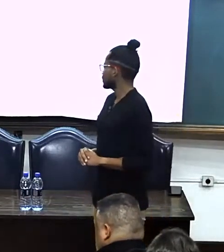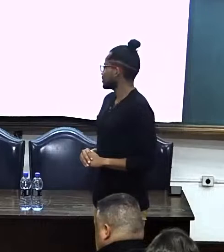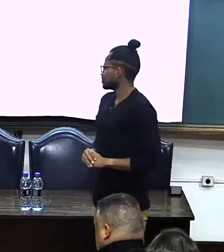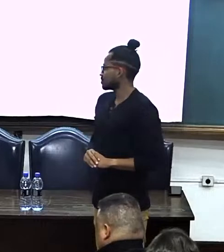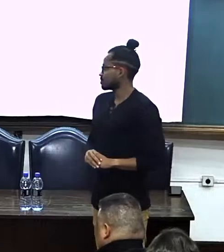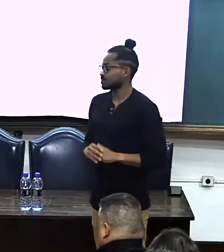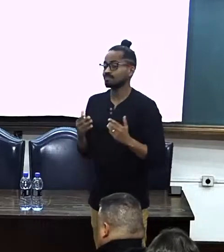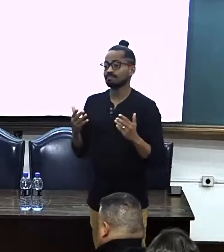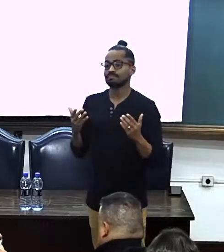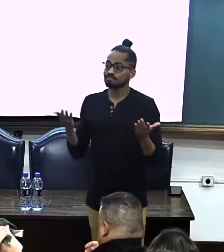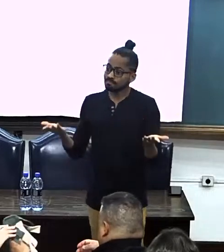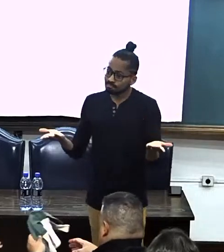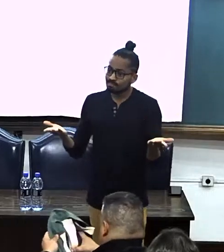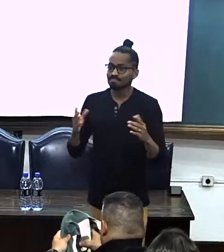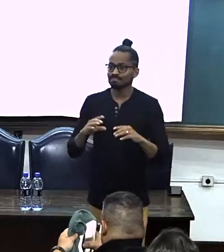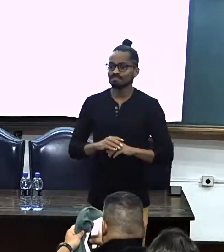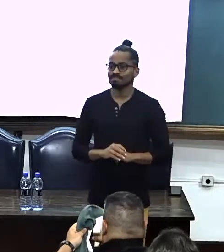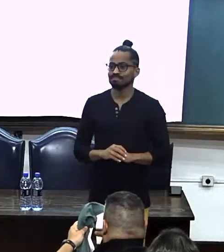So,